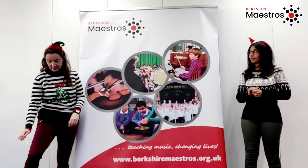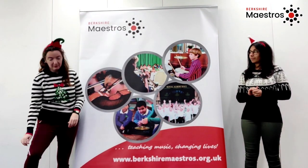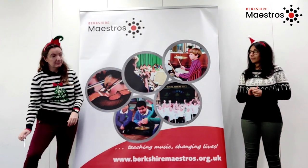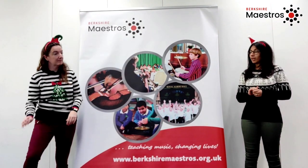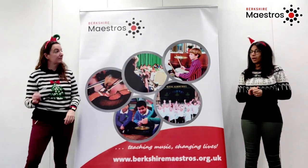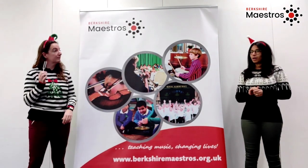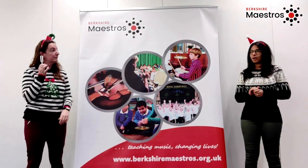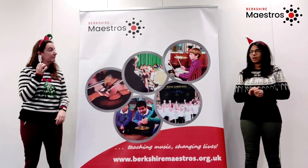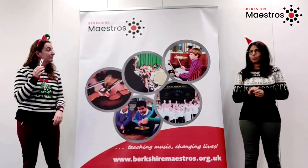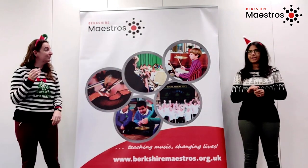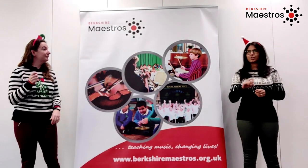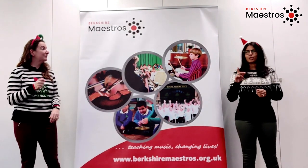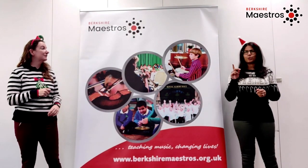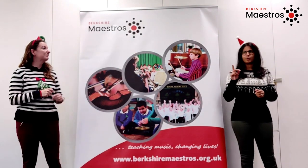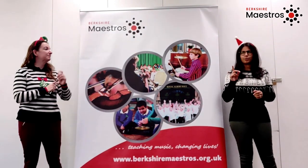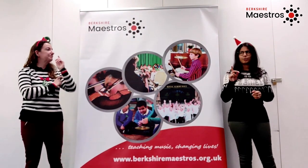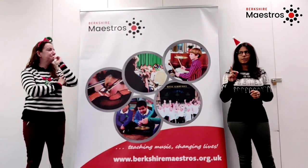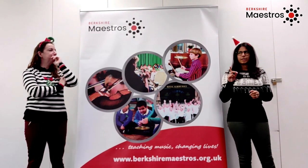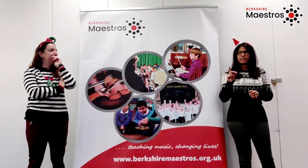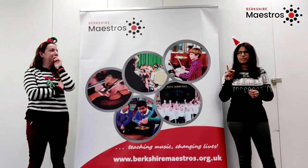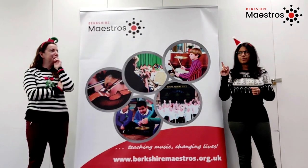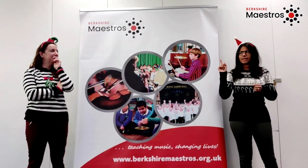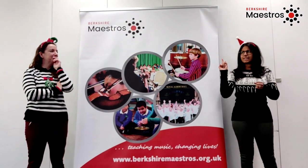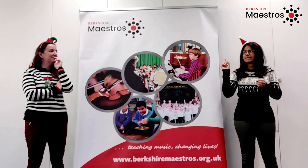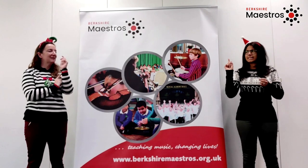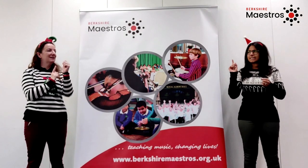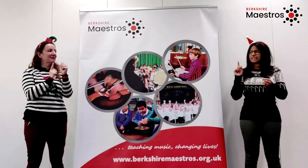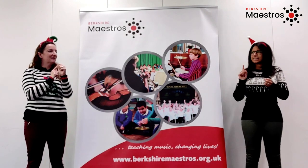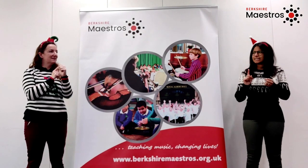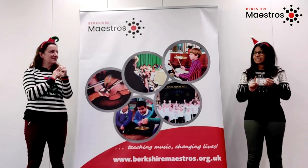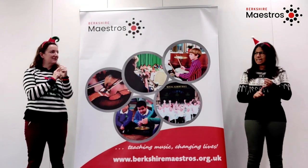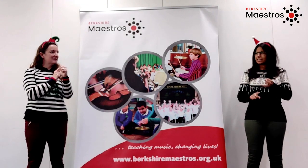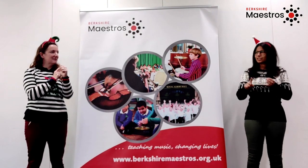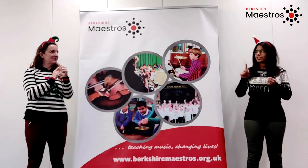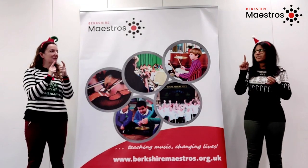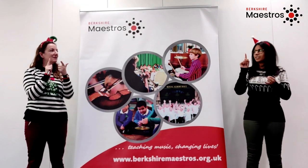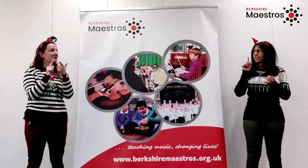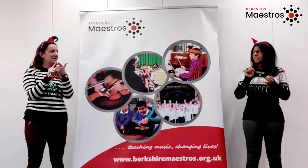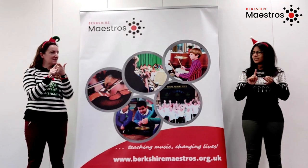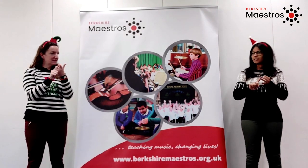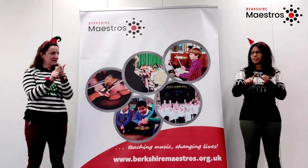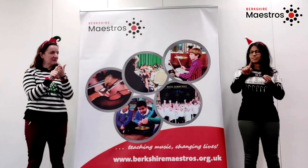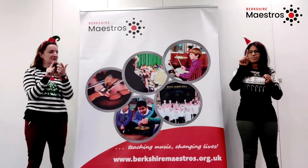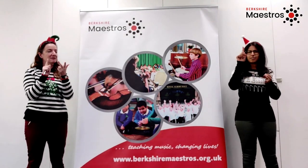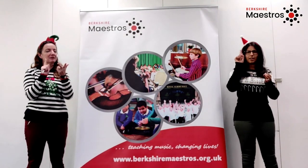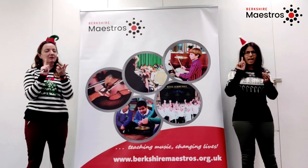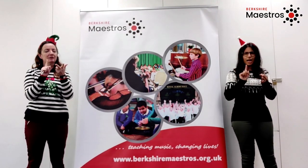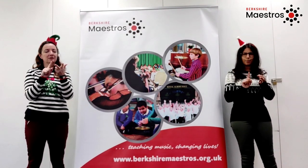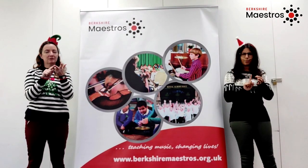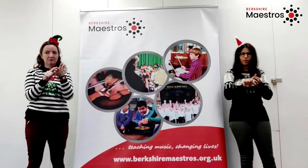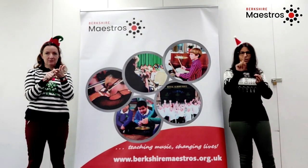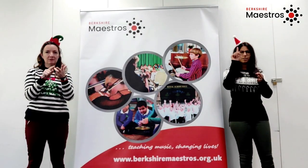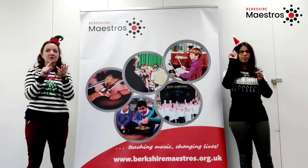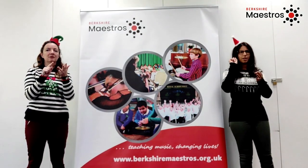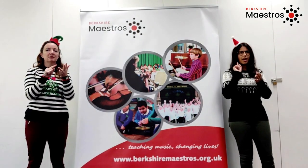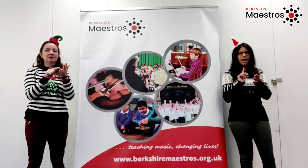now. We do. So there's Dasher and Dancer and Prancer